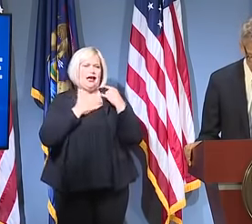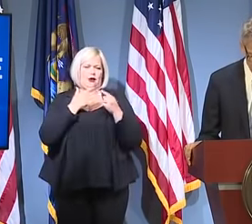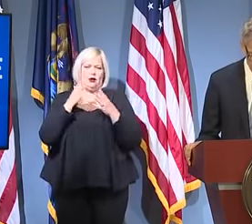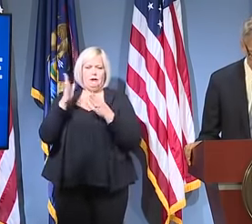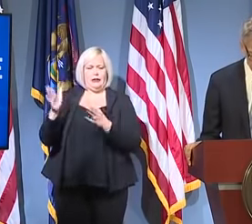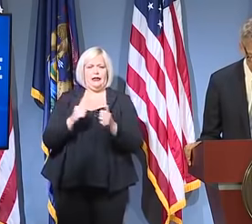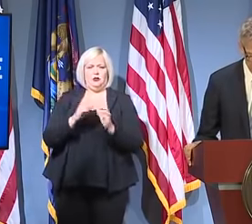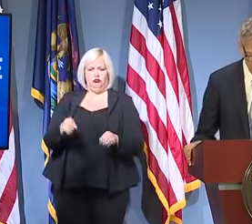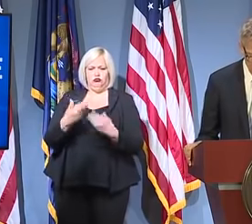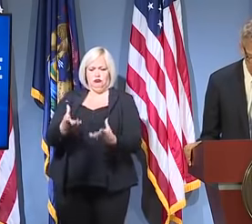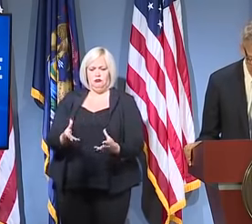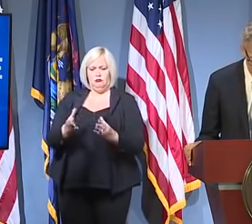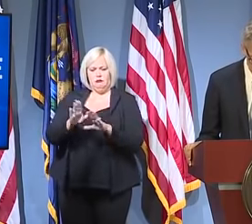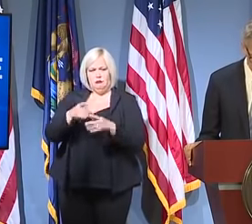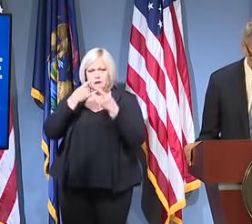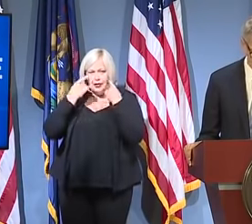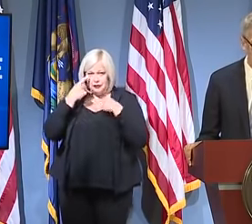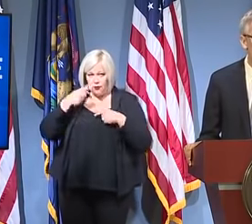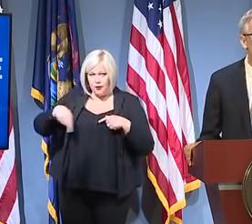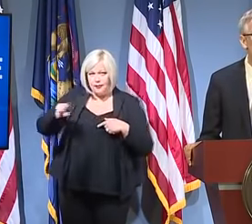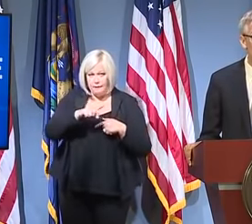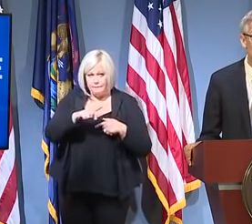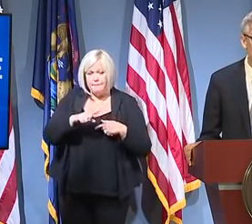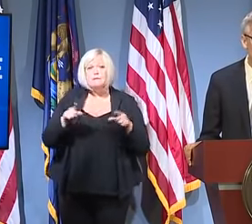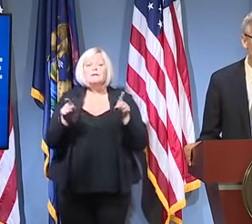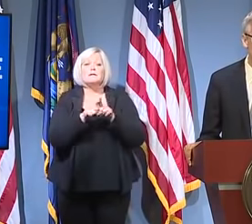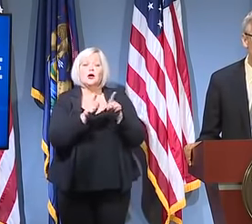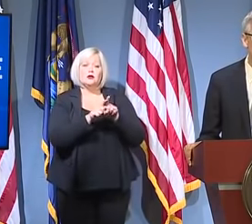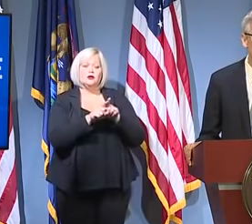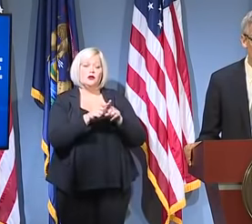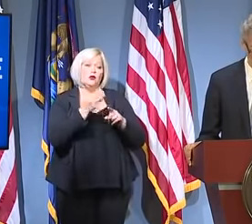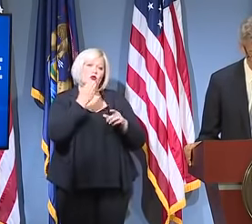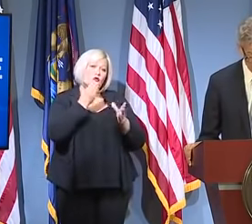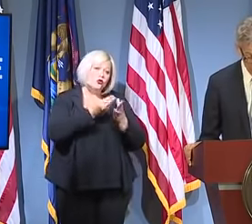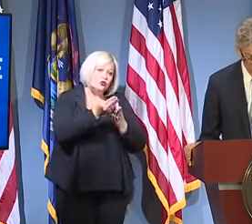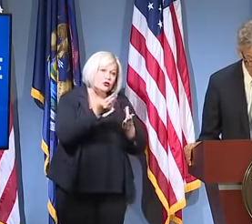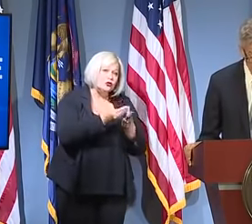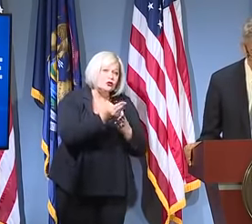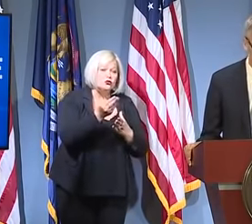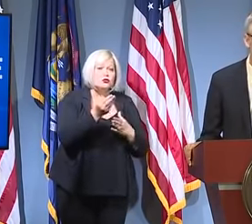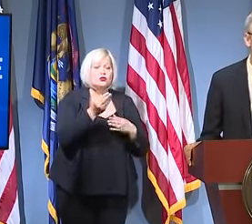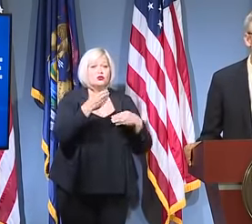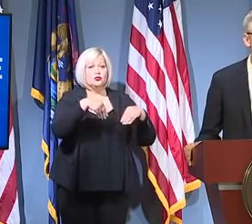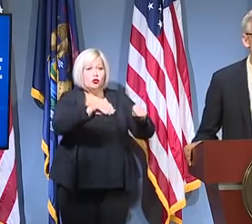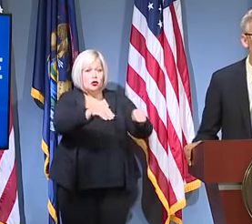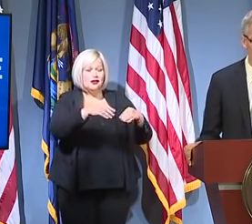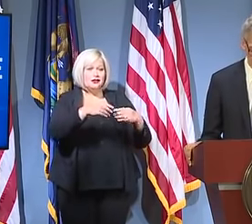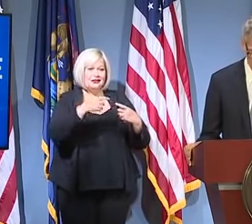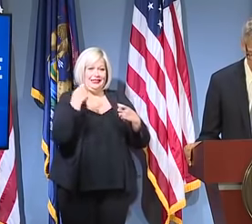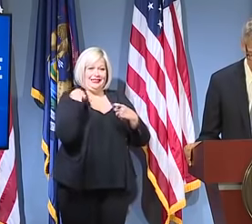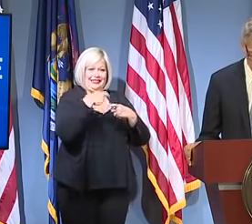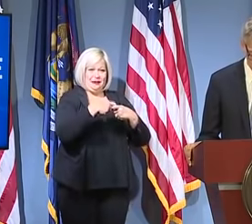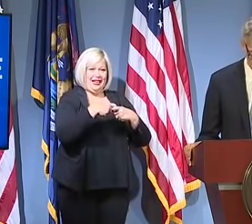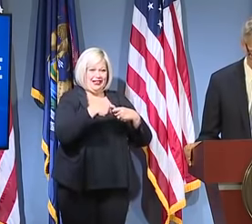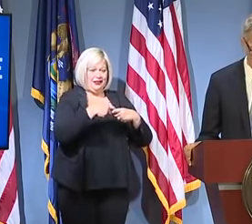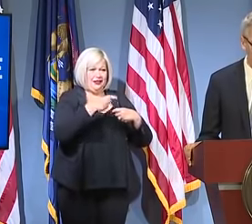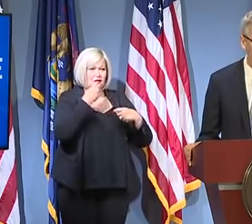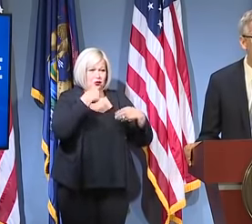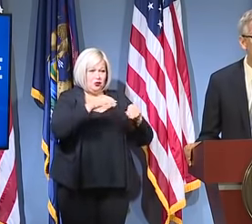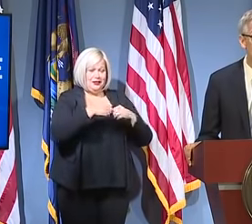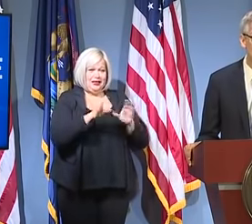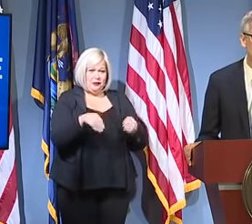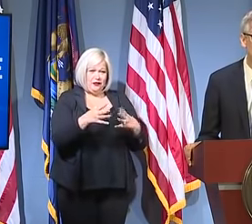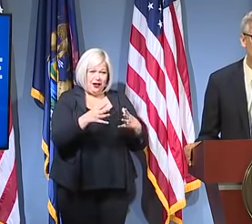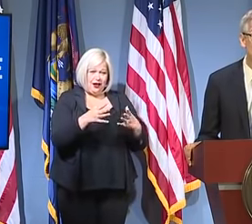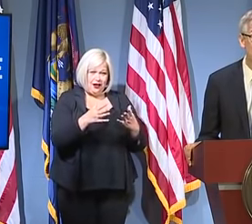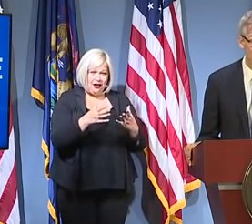also support people who are visiting community test sites, grocery stores, including Hispanic grocery stores that serve migrant workers,